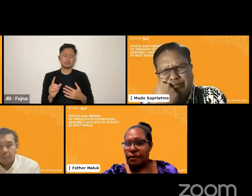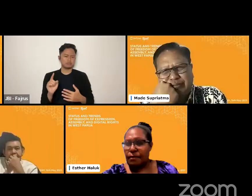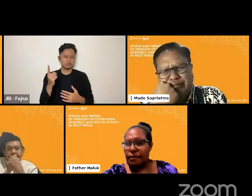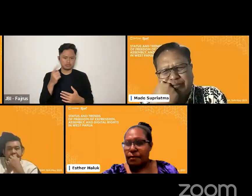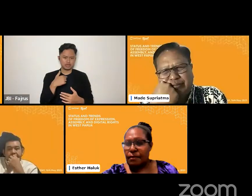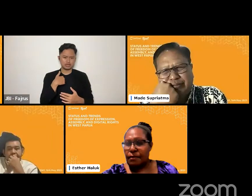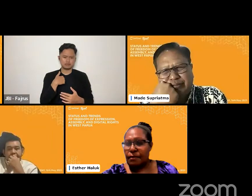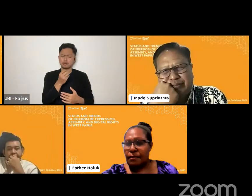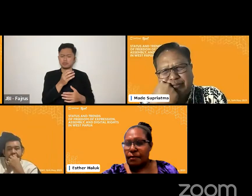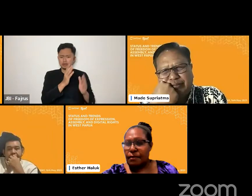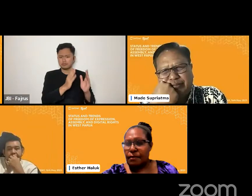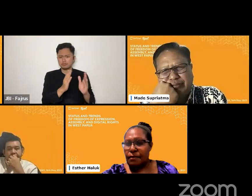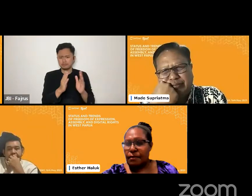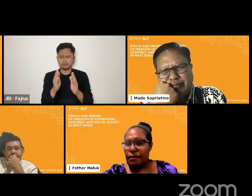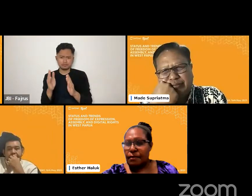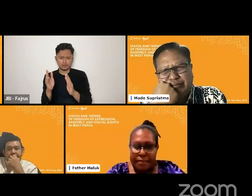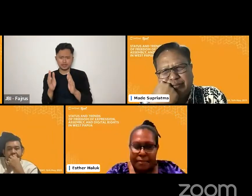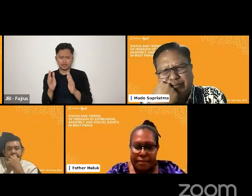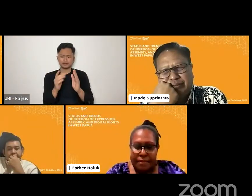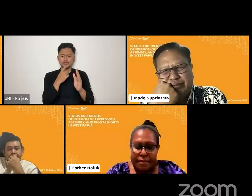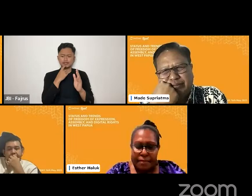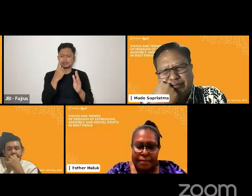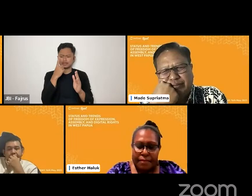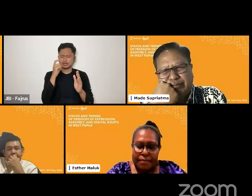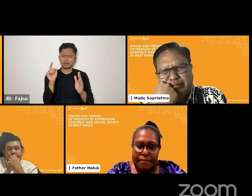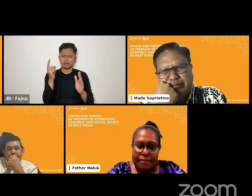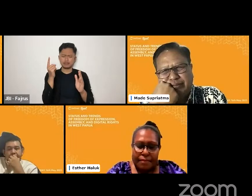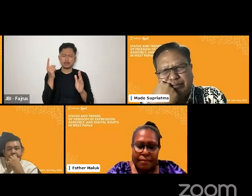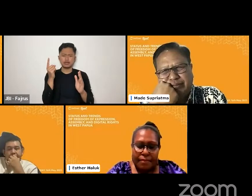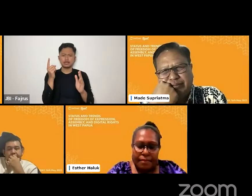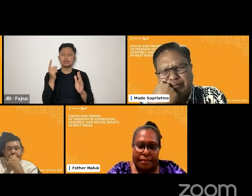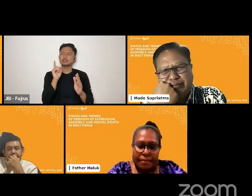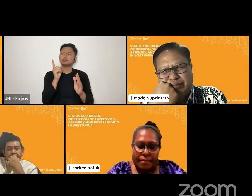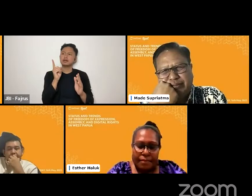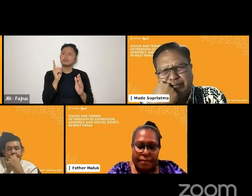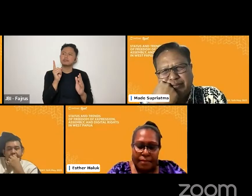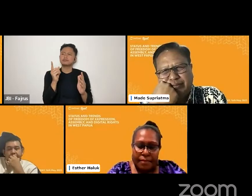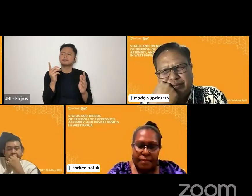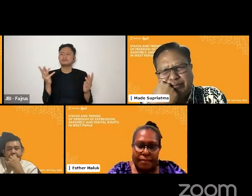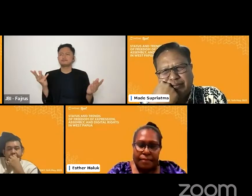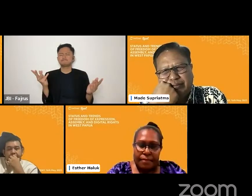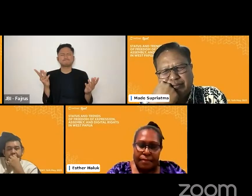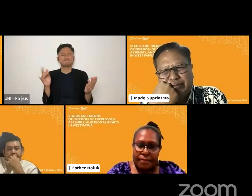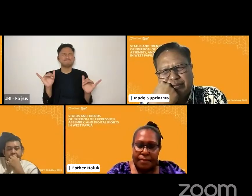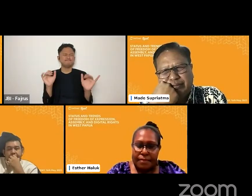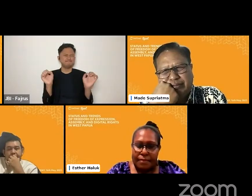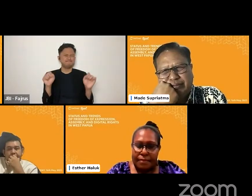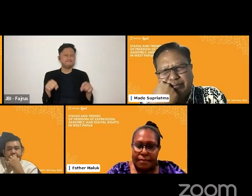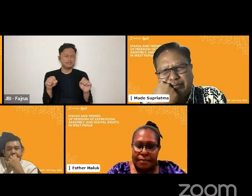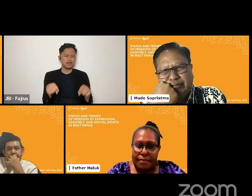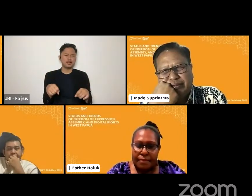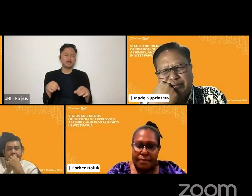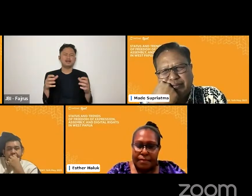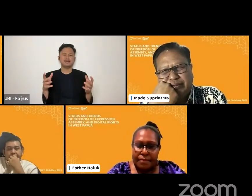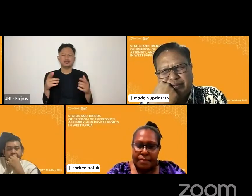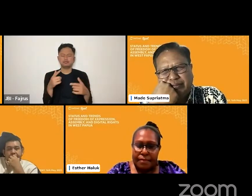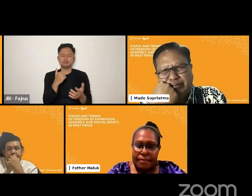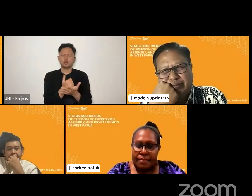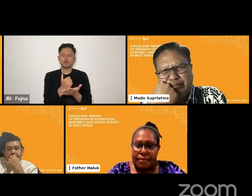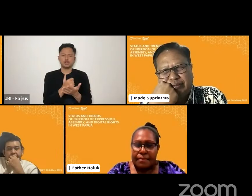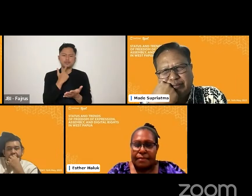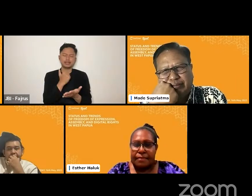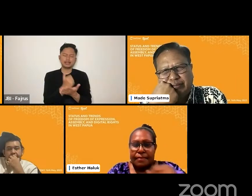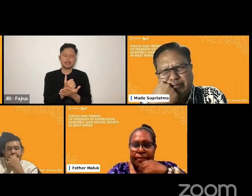part of the on the first part of the question, actually, because yeah, certainly it is important